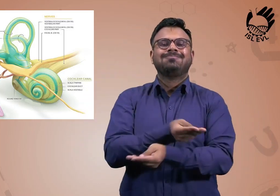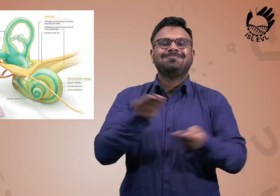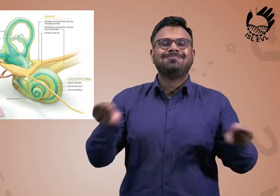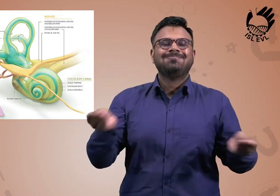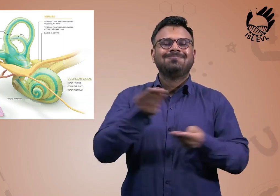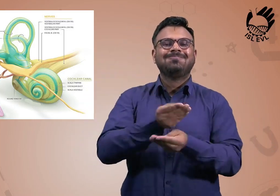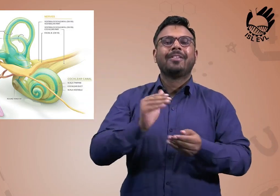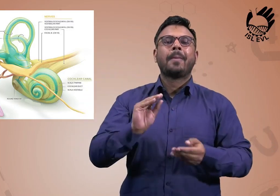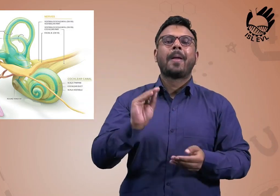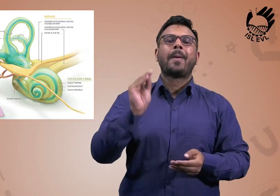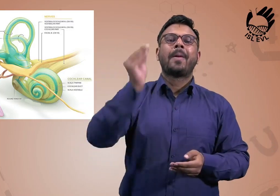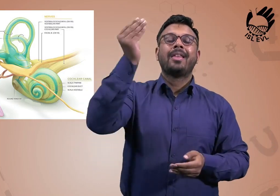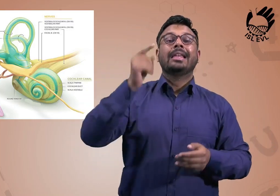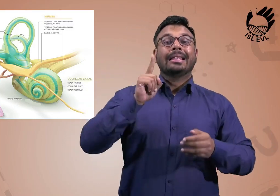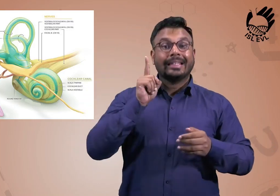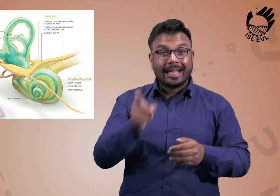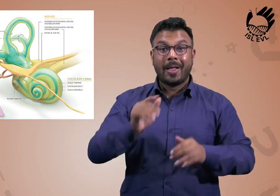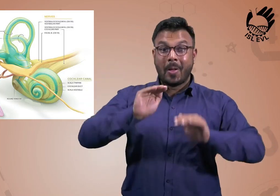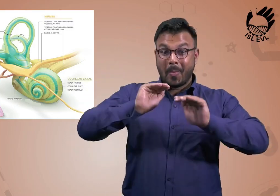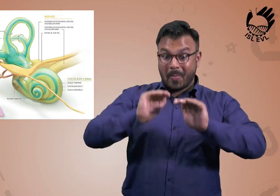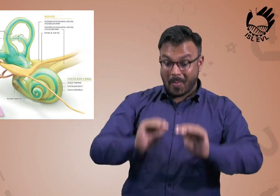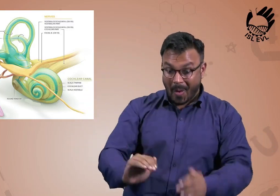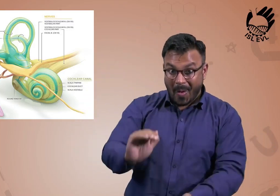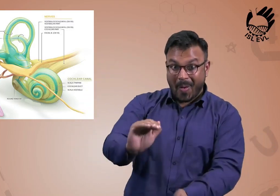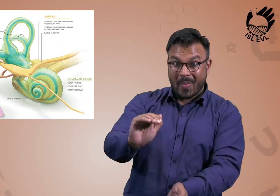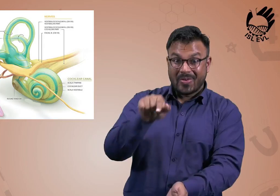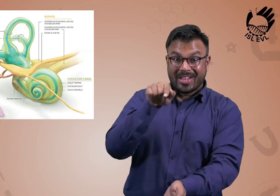interact more often and learn from each other